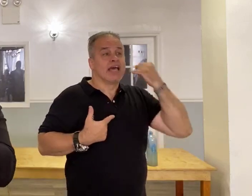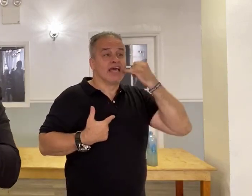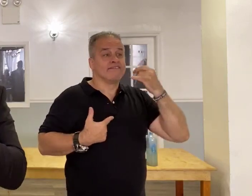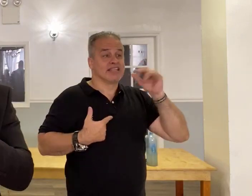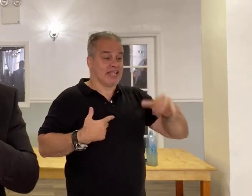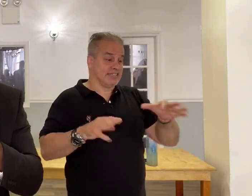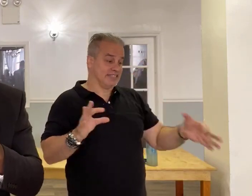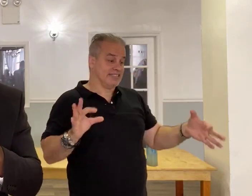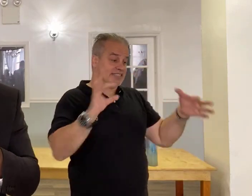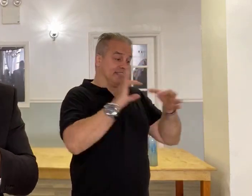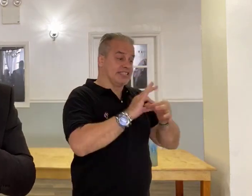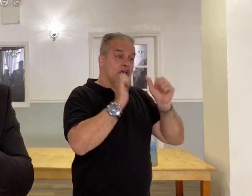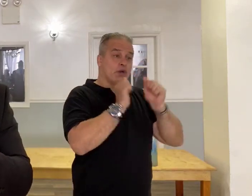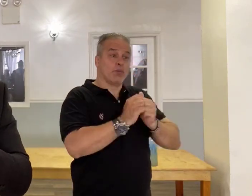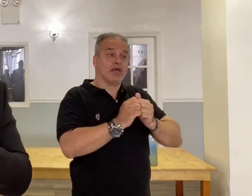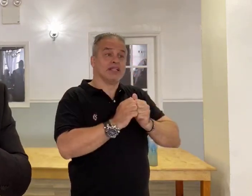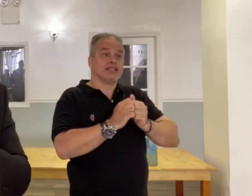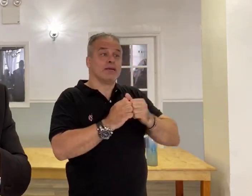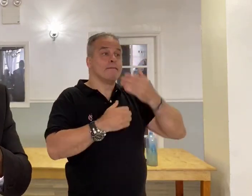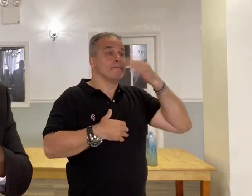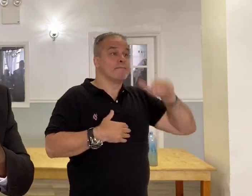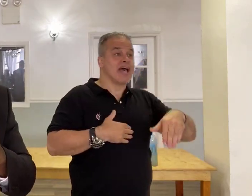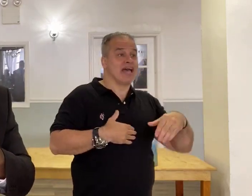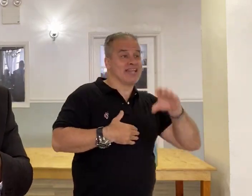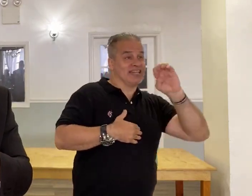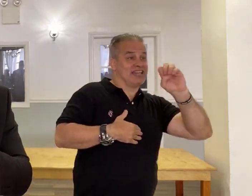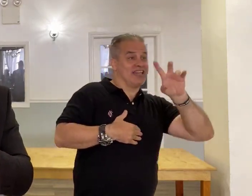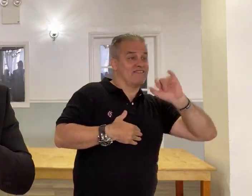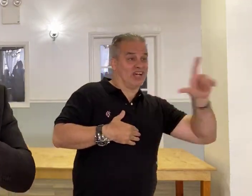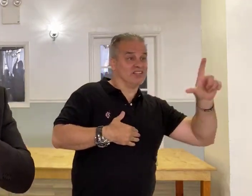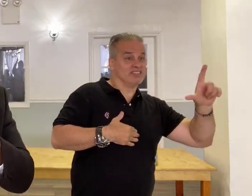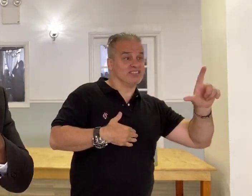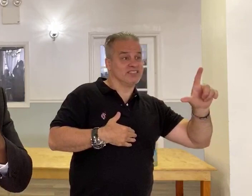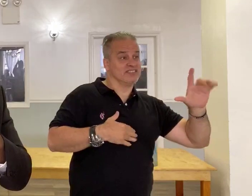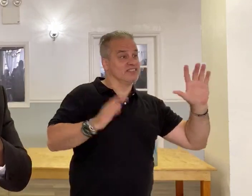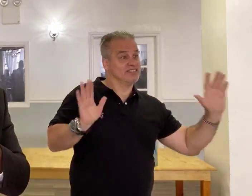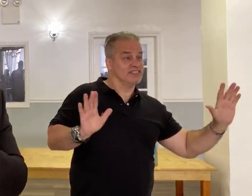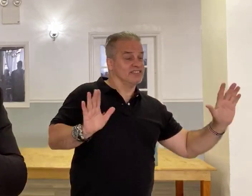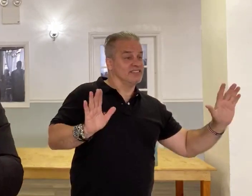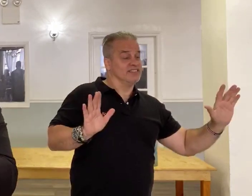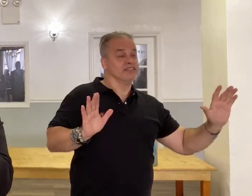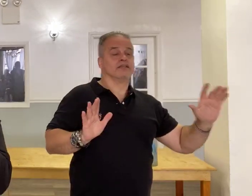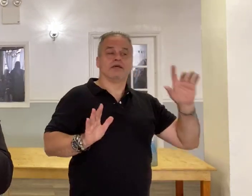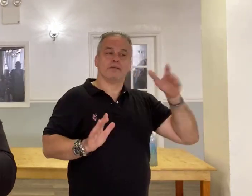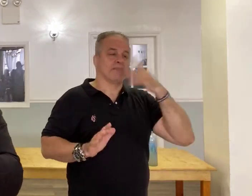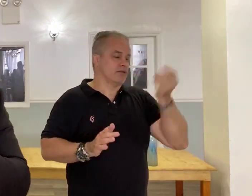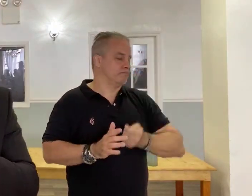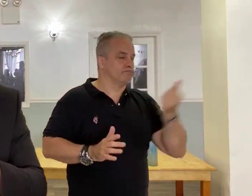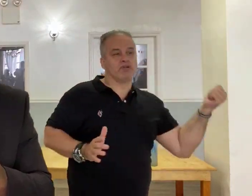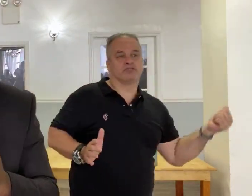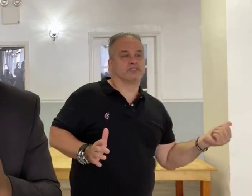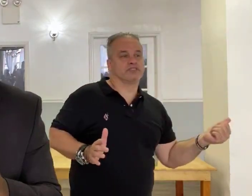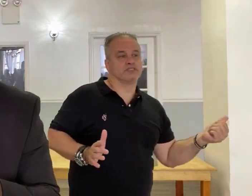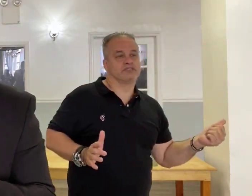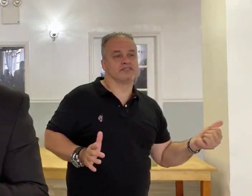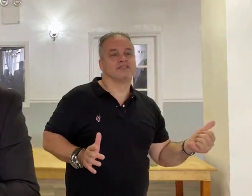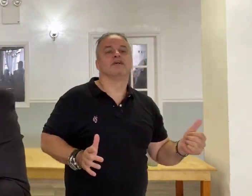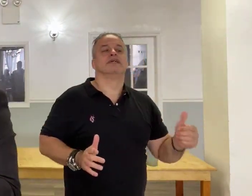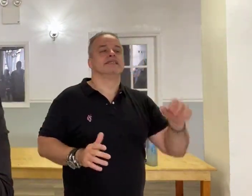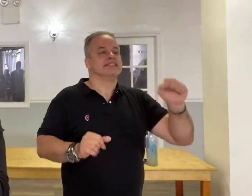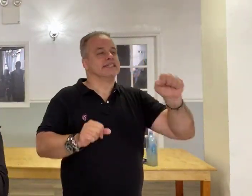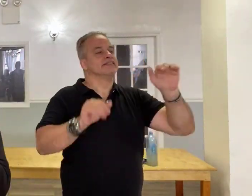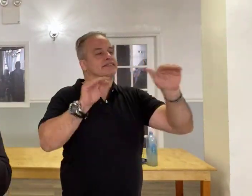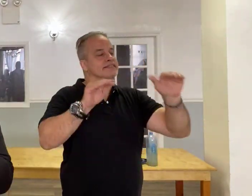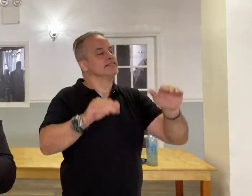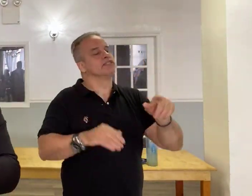get nervous this morning. You don't have to cut your arm off. Praise God. No one needs to be plucking any